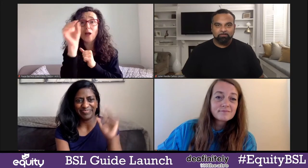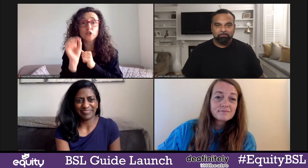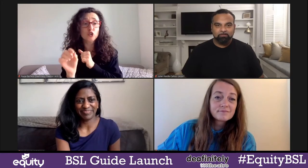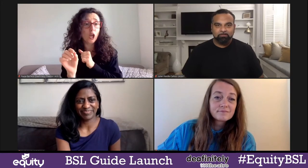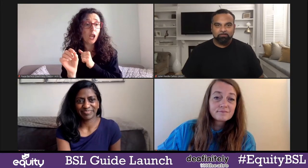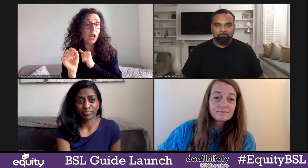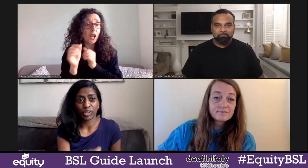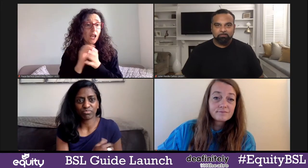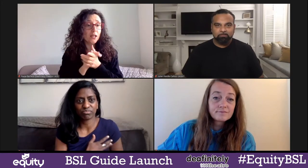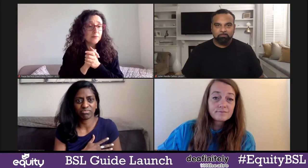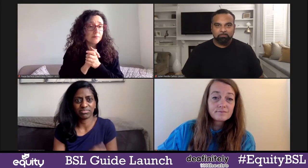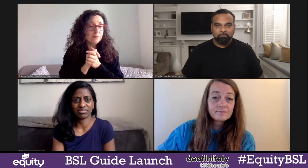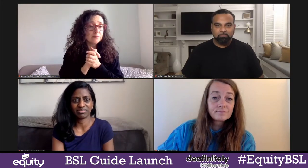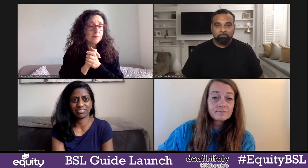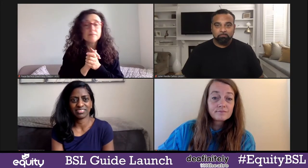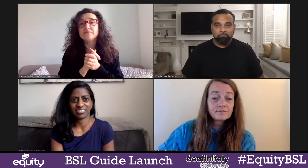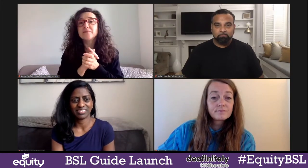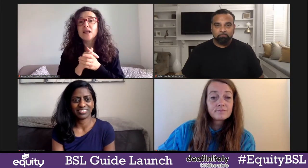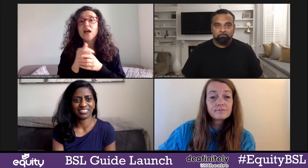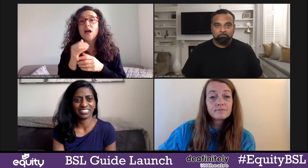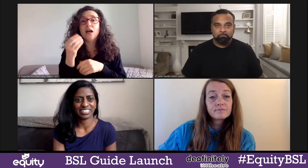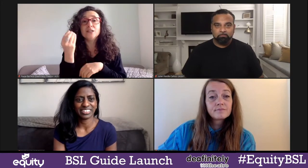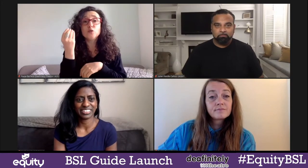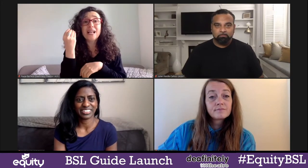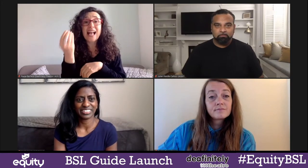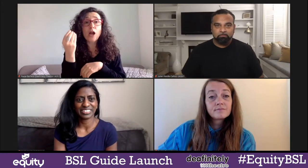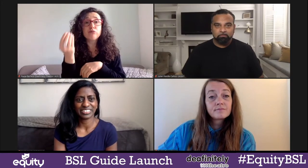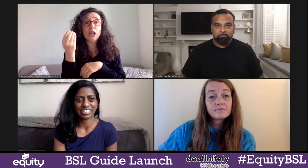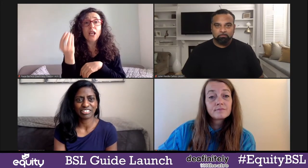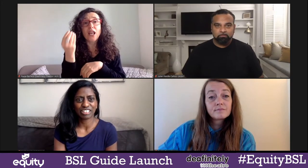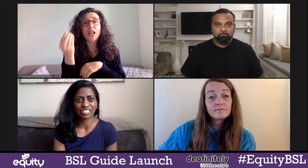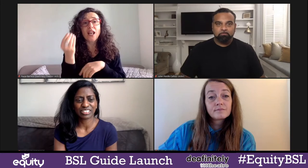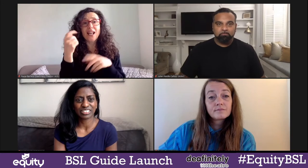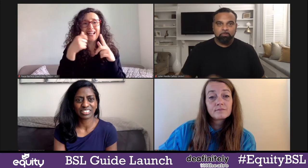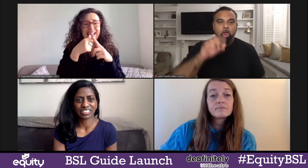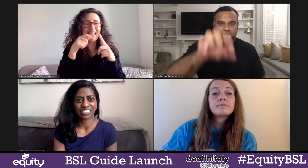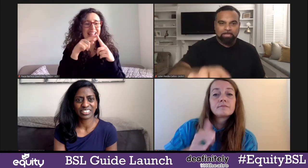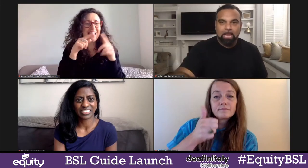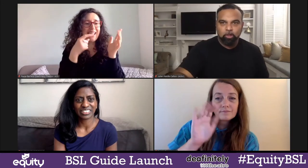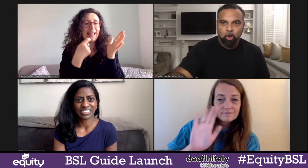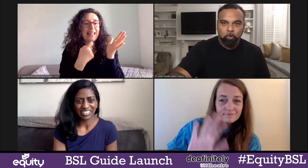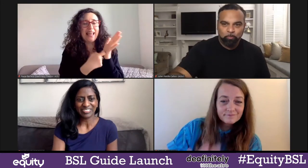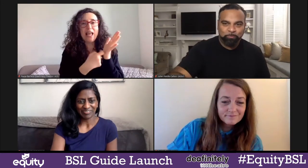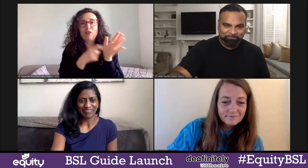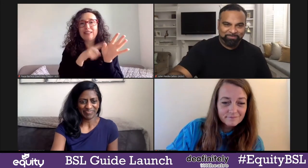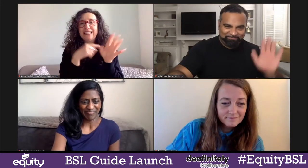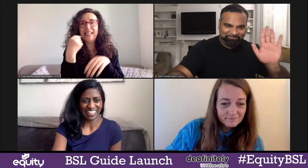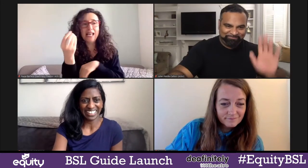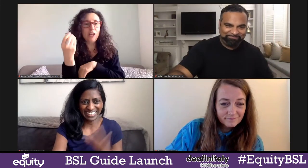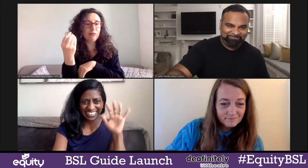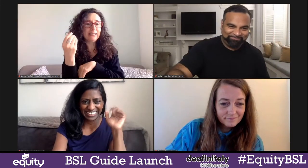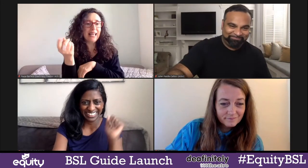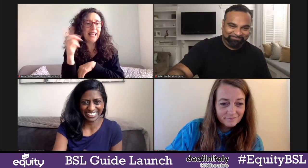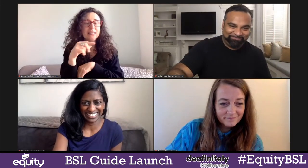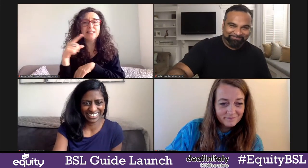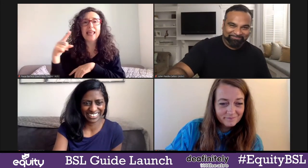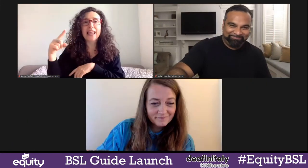our actors. Moving on to my next question. This is actually for Kerry Michael. And